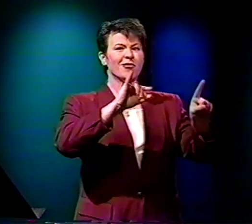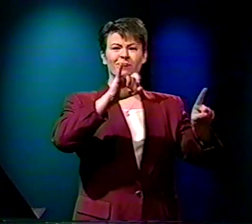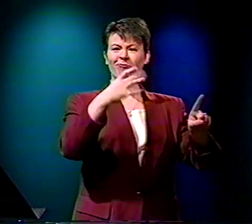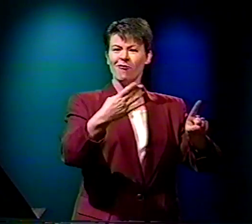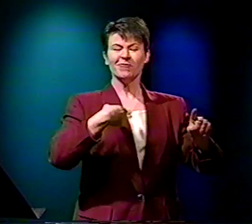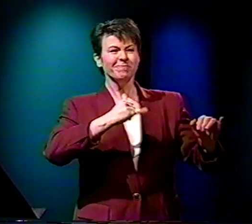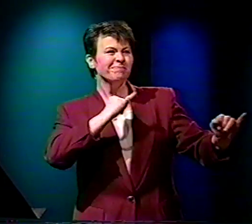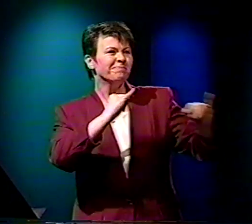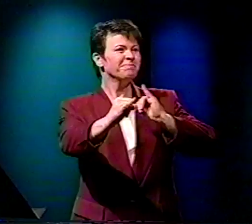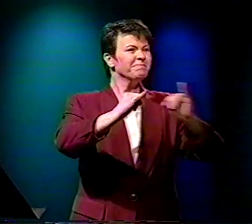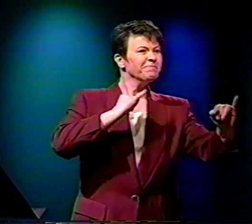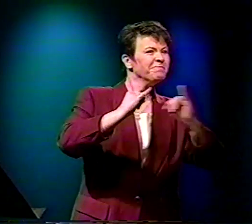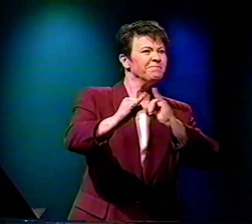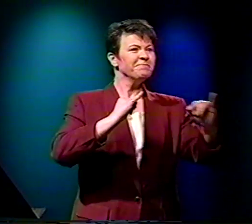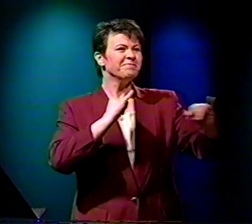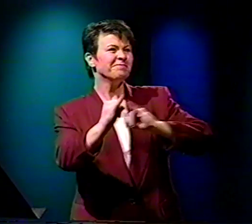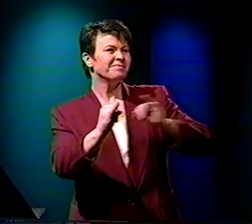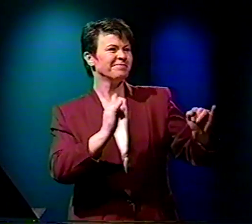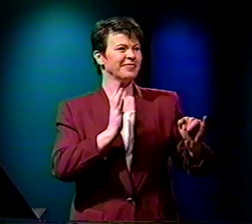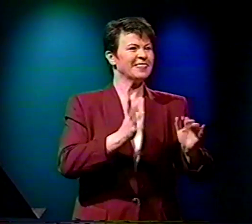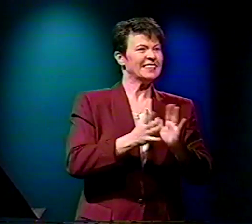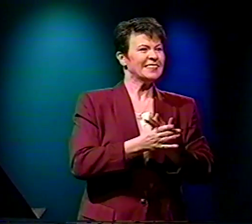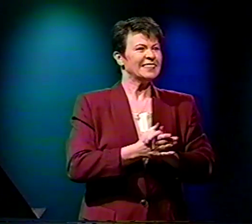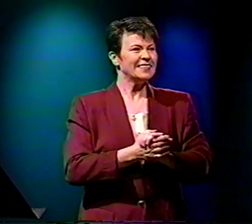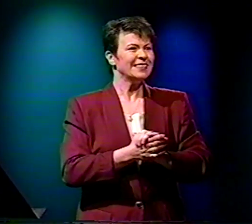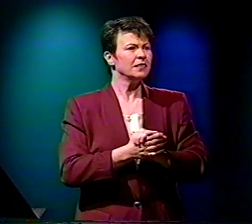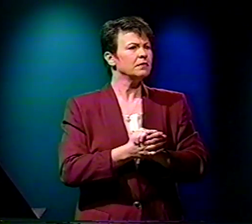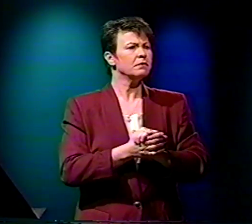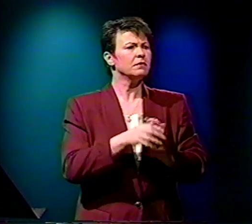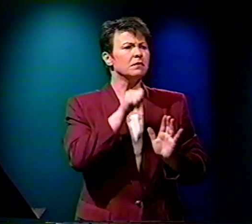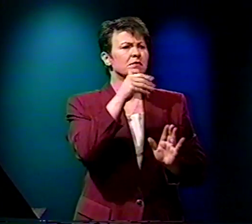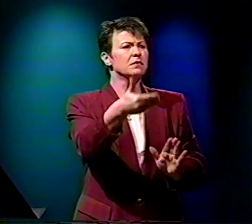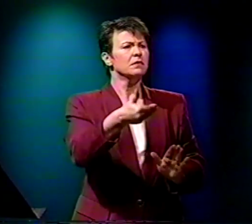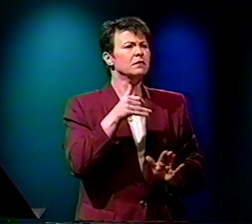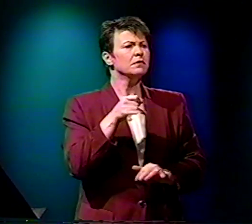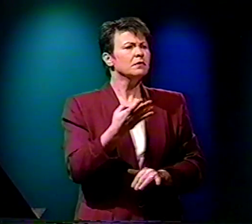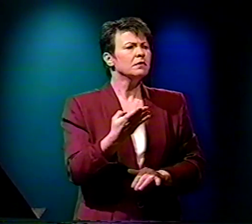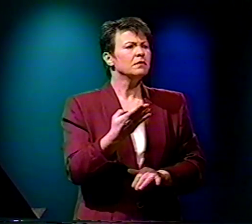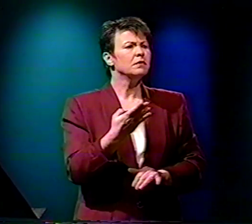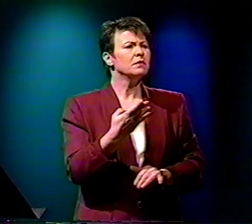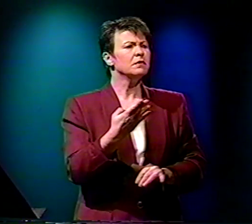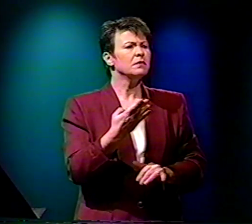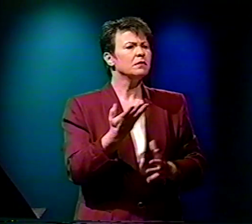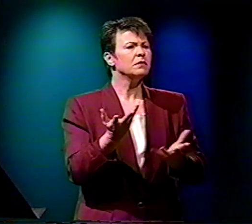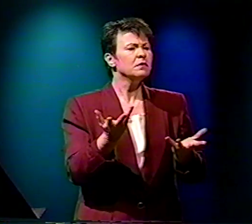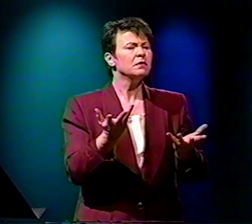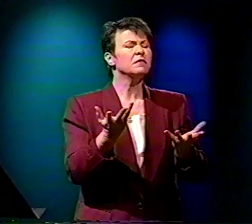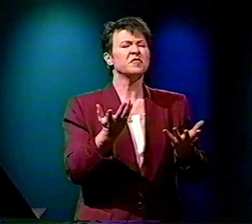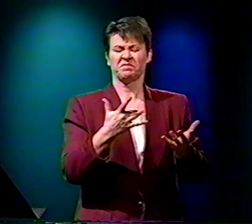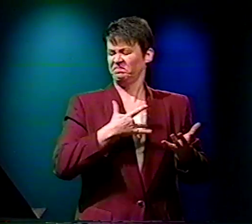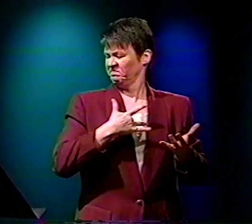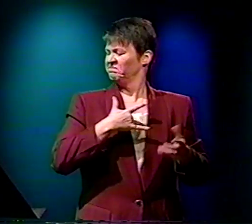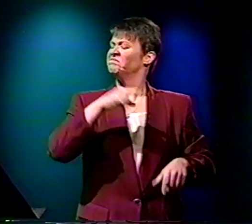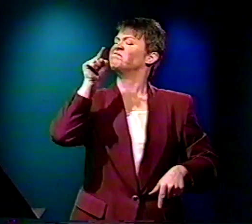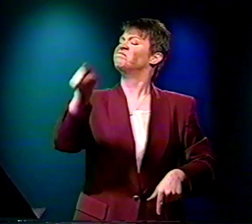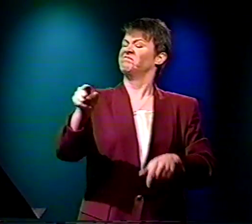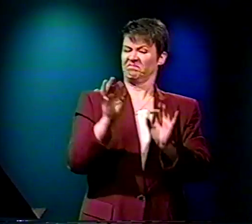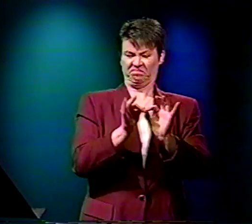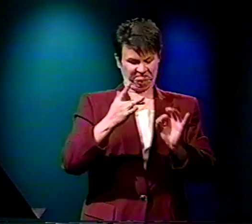the interpreter's fault. Or they'll say, I went to a job interview and I was fully prepared and felt really good about it, but then I wasn't offered the job. And I